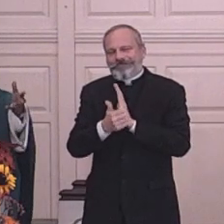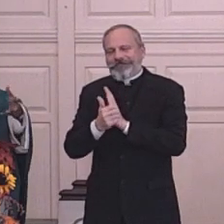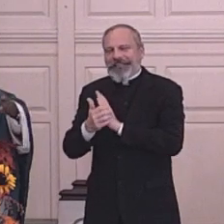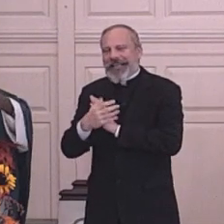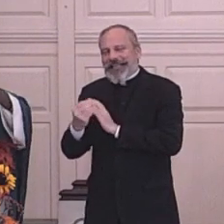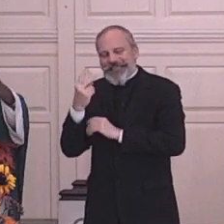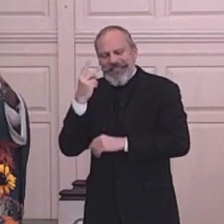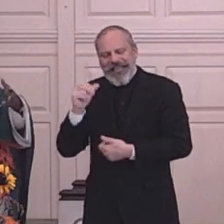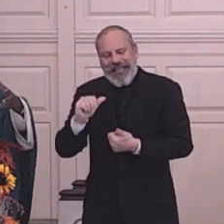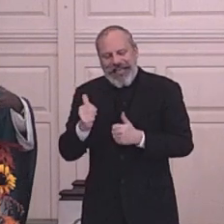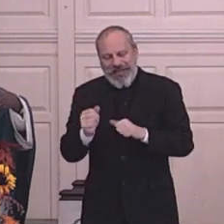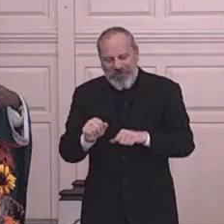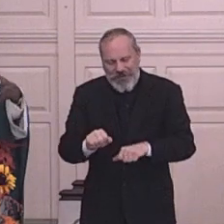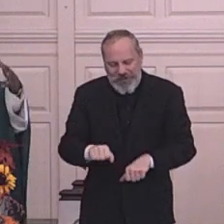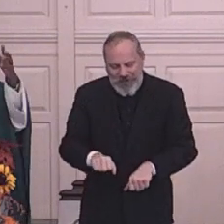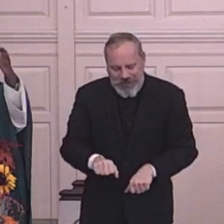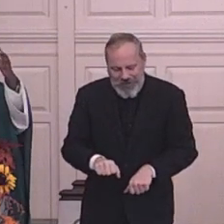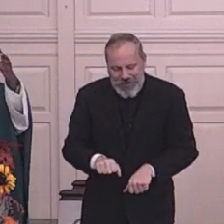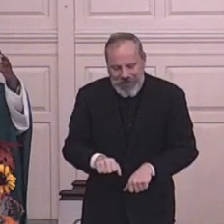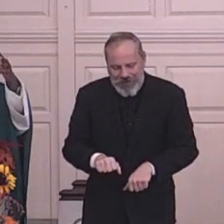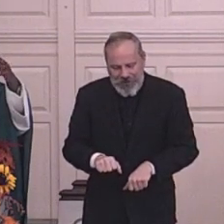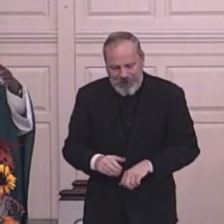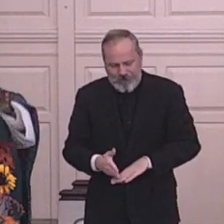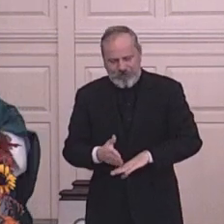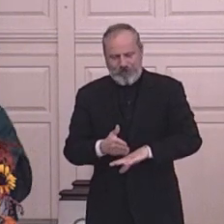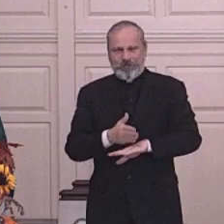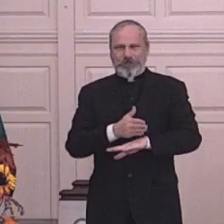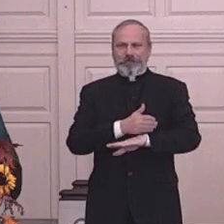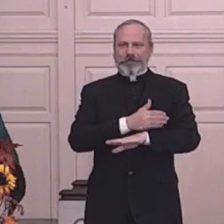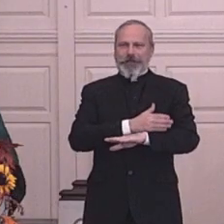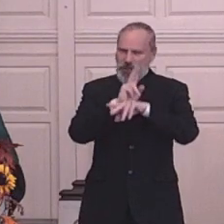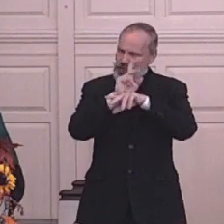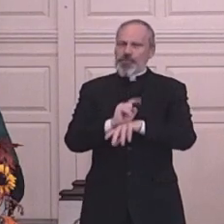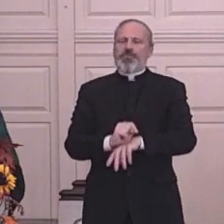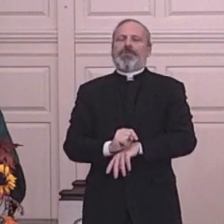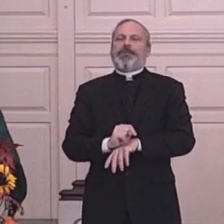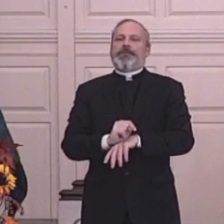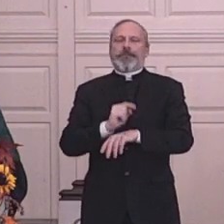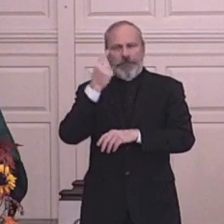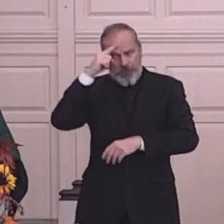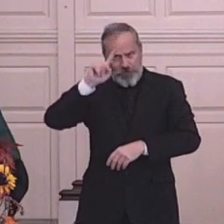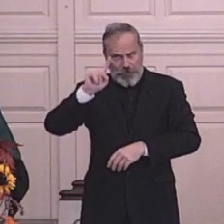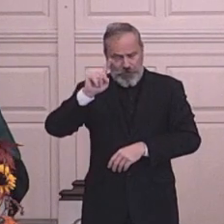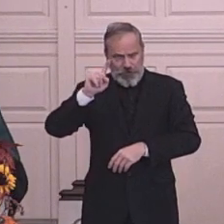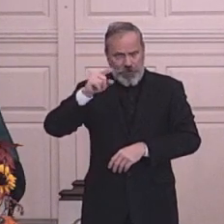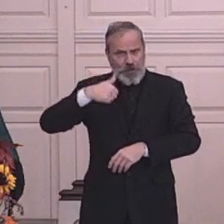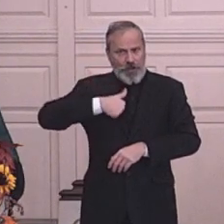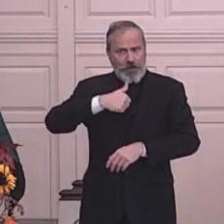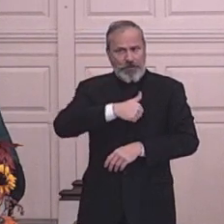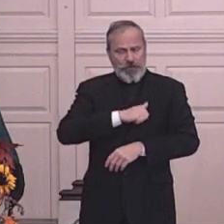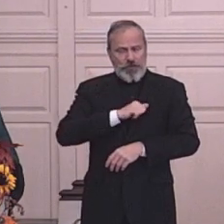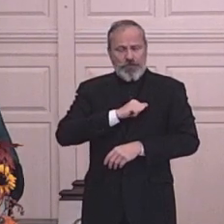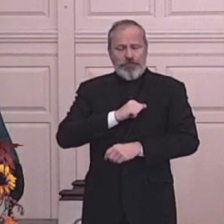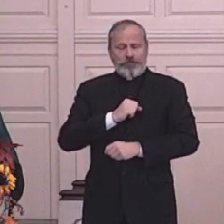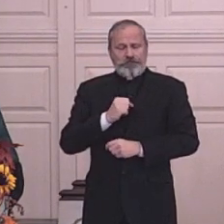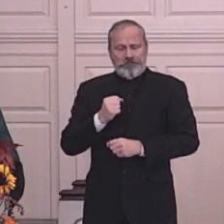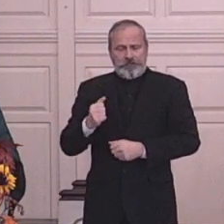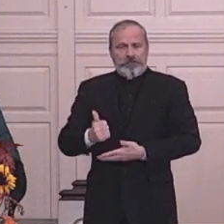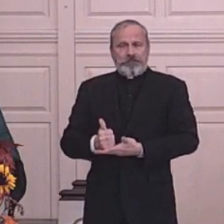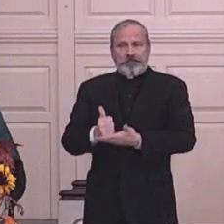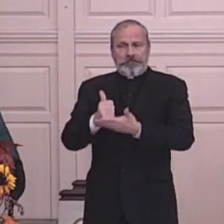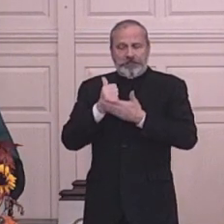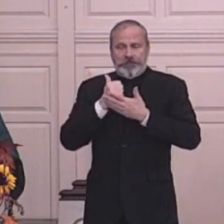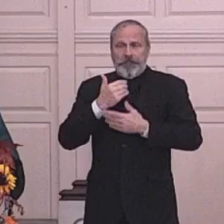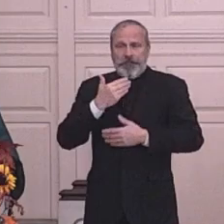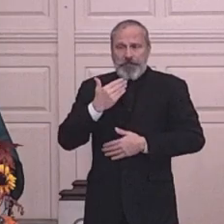well we can try to step it up and use it for our own edification, for the good